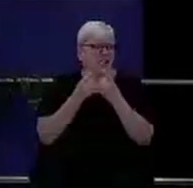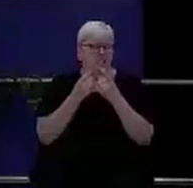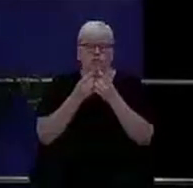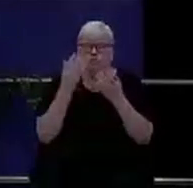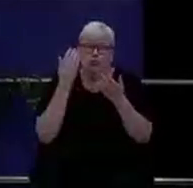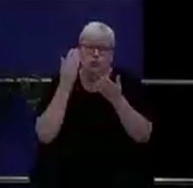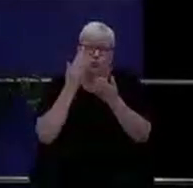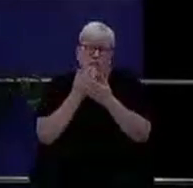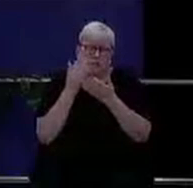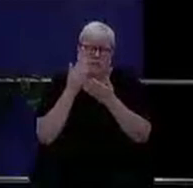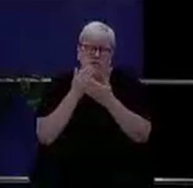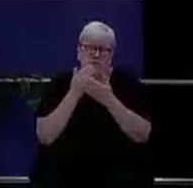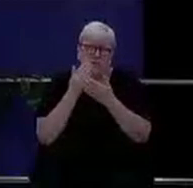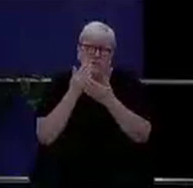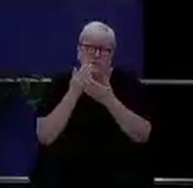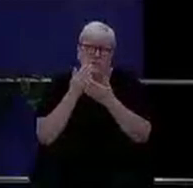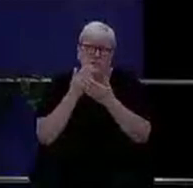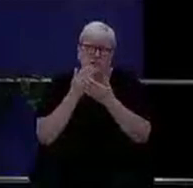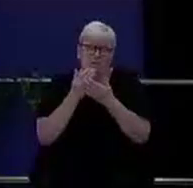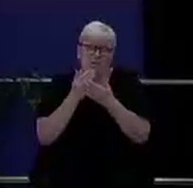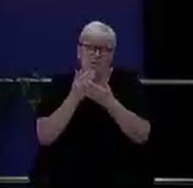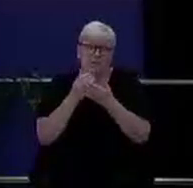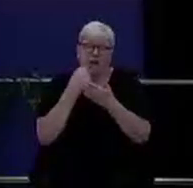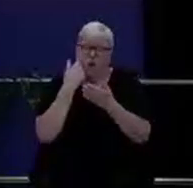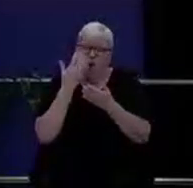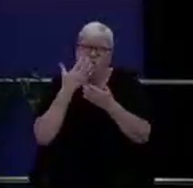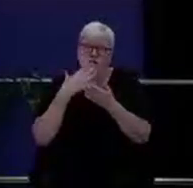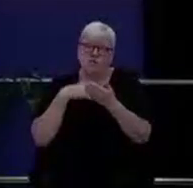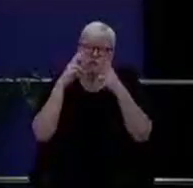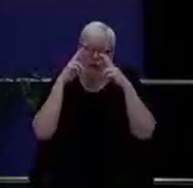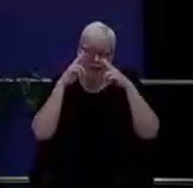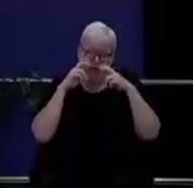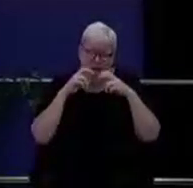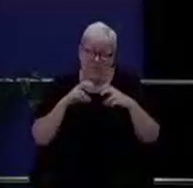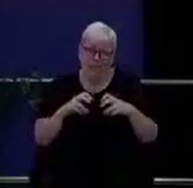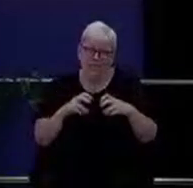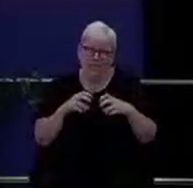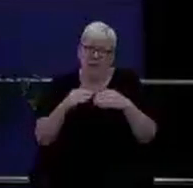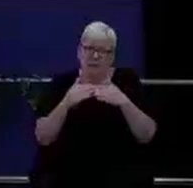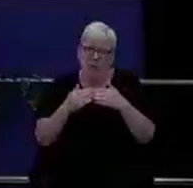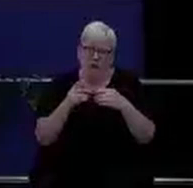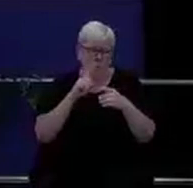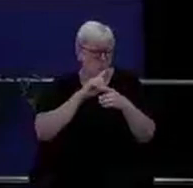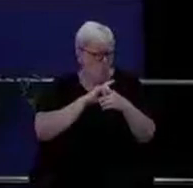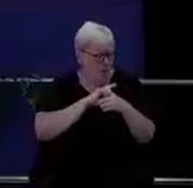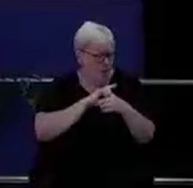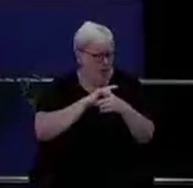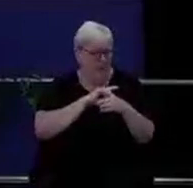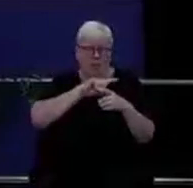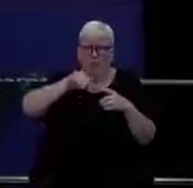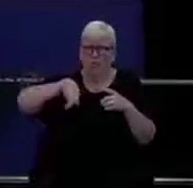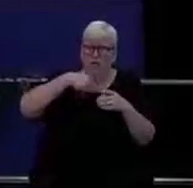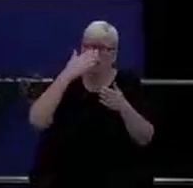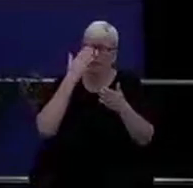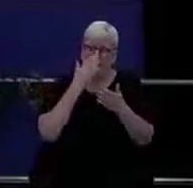explaining it in these ways. And I've always wanted to investigate more, why is it and what has made us